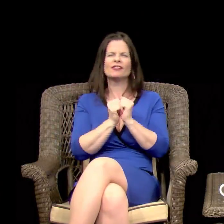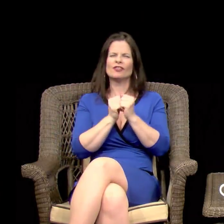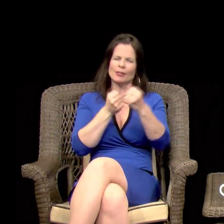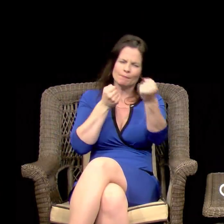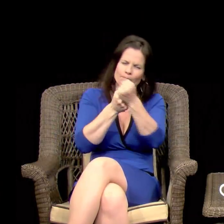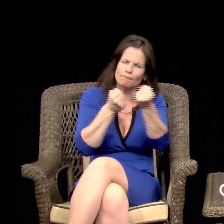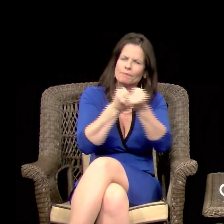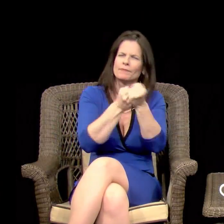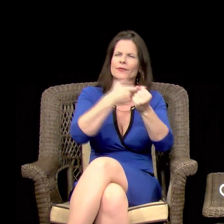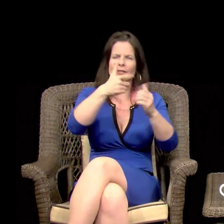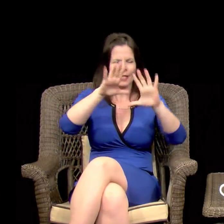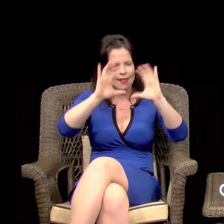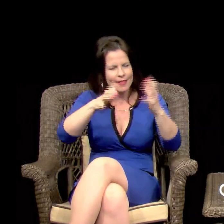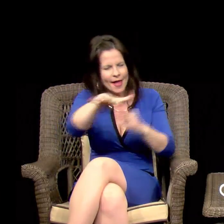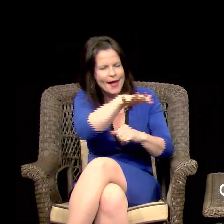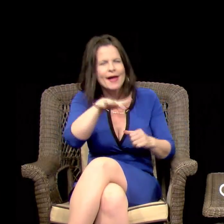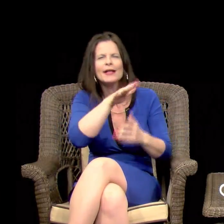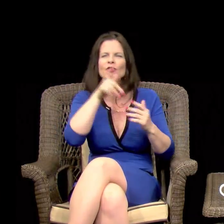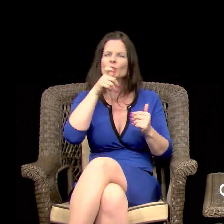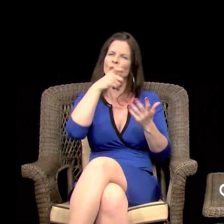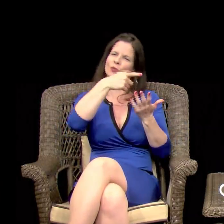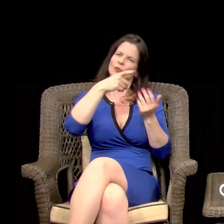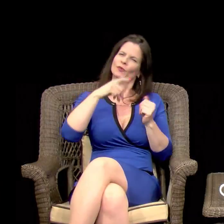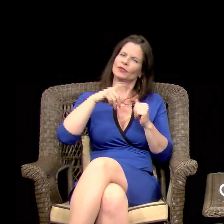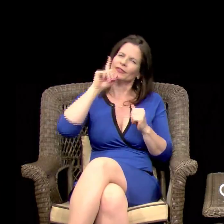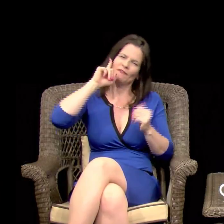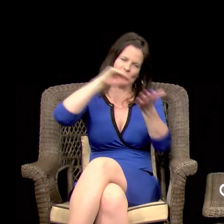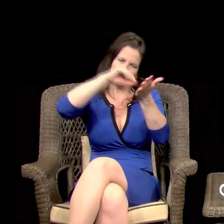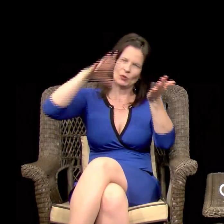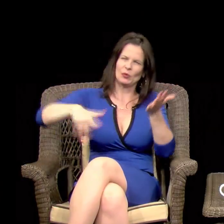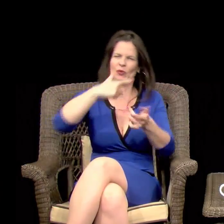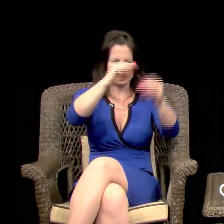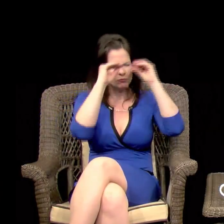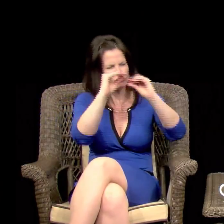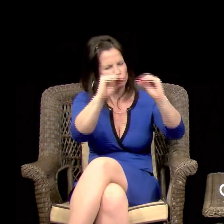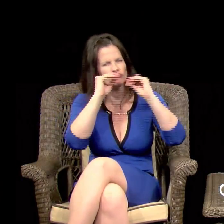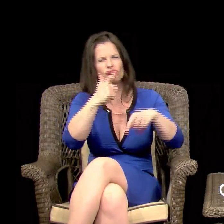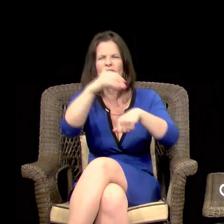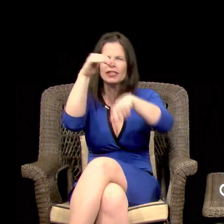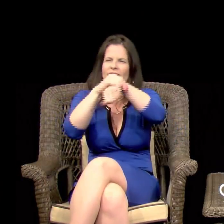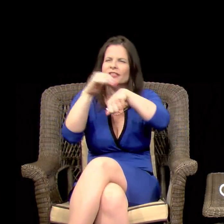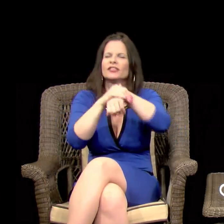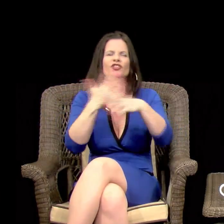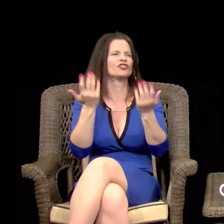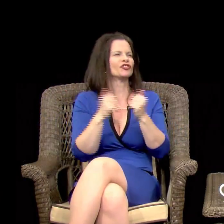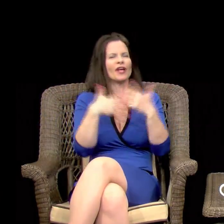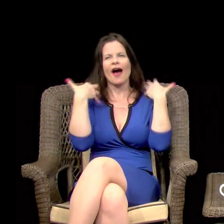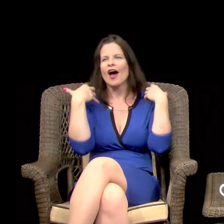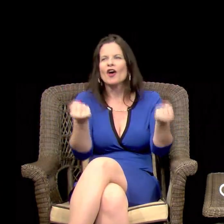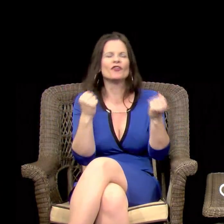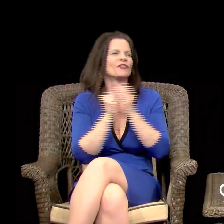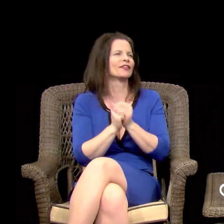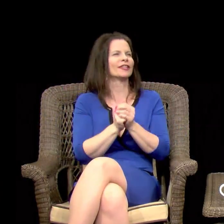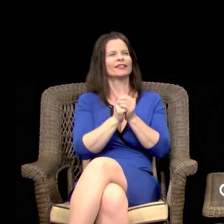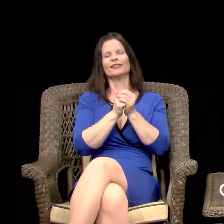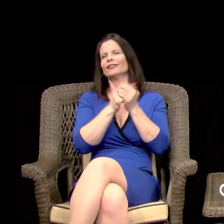with, she sponsors deaf education for students, for teachers, English,